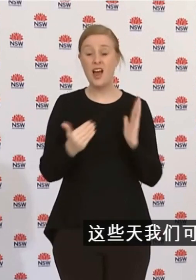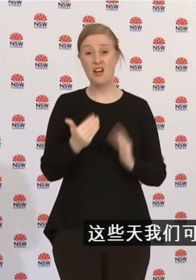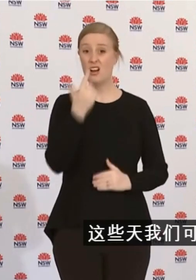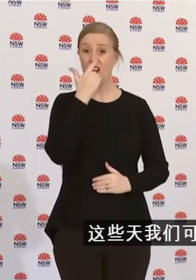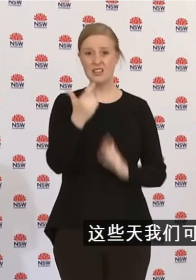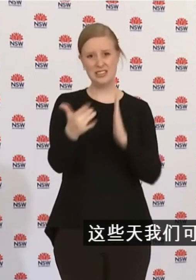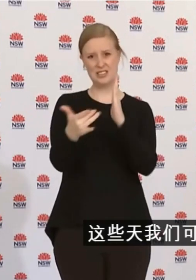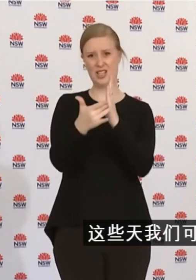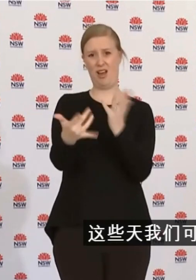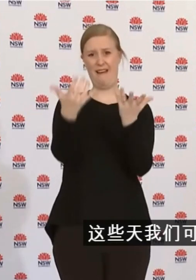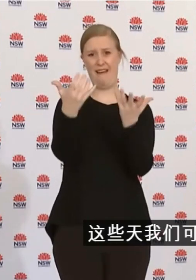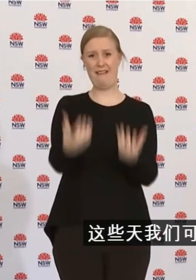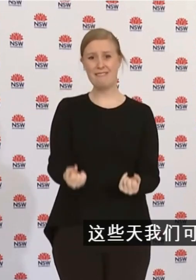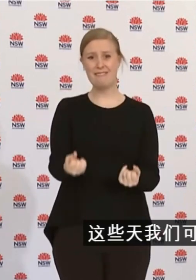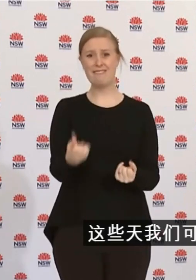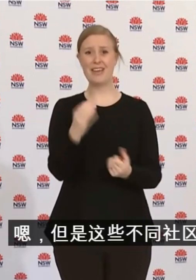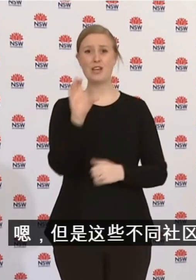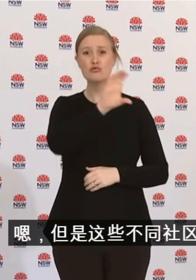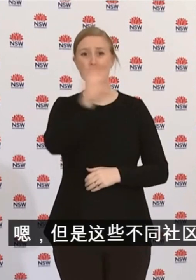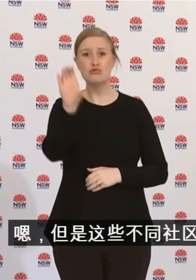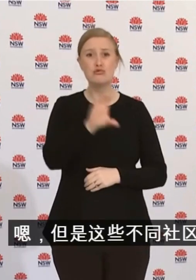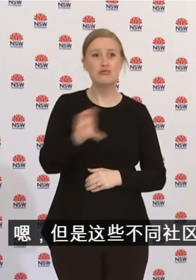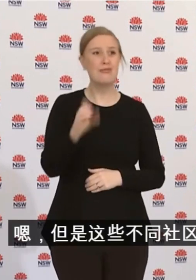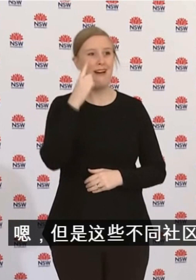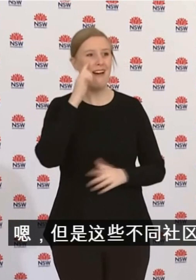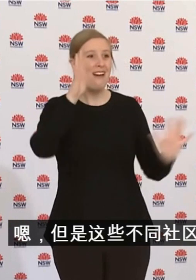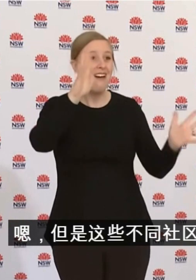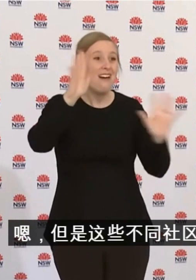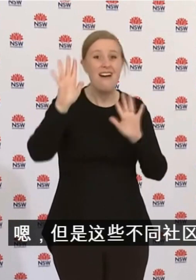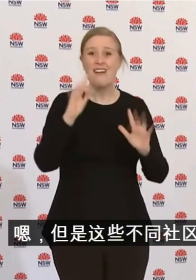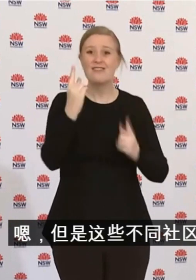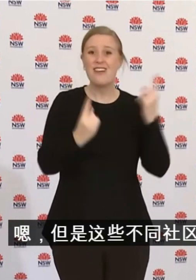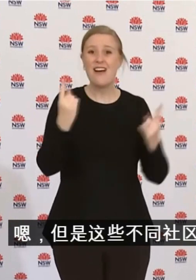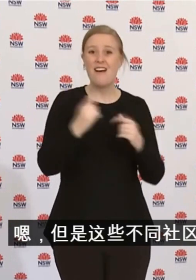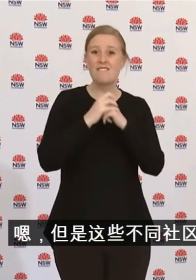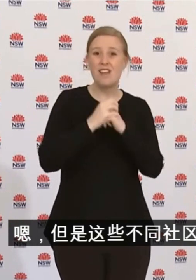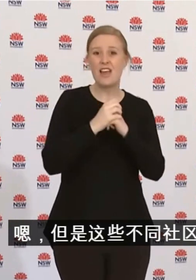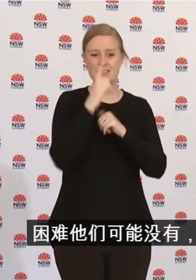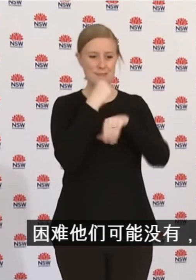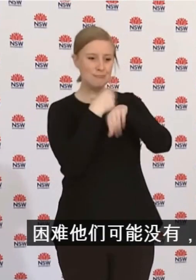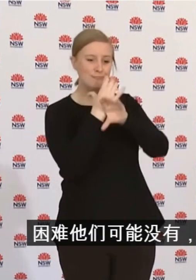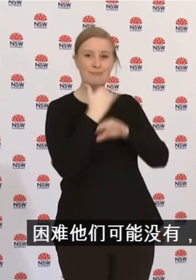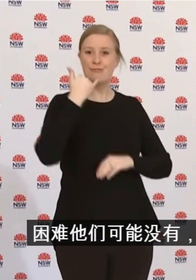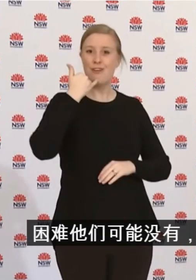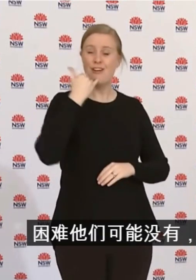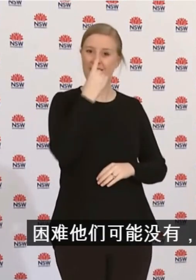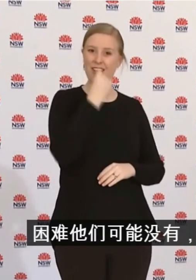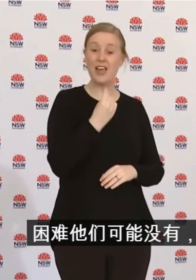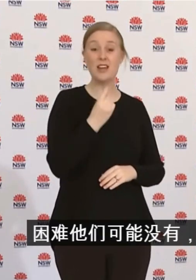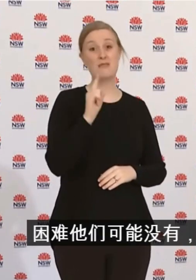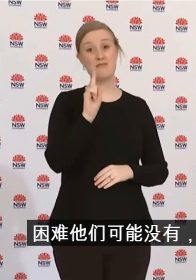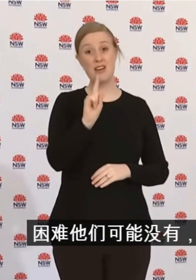sorts of things these days where we can talk to each other. But some of these people in these various communities find it very difficult. They may not have